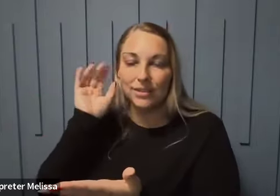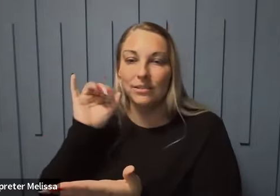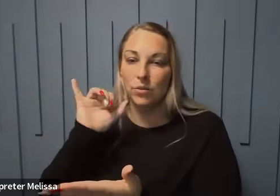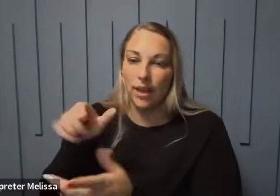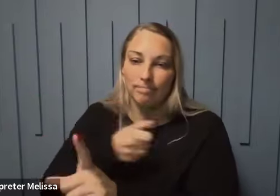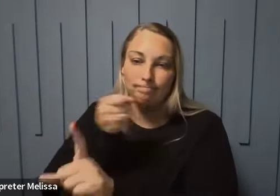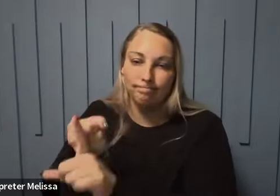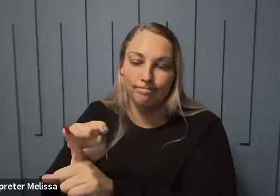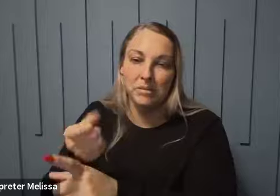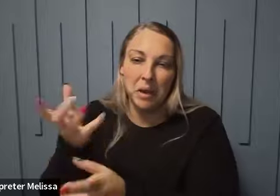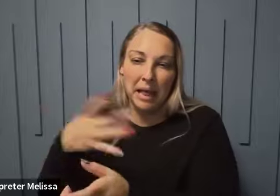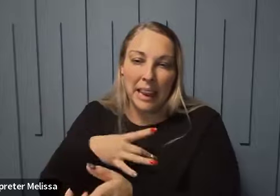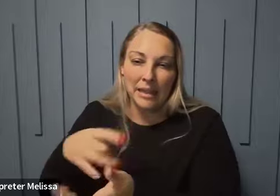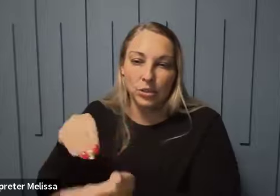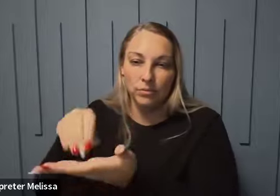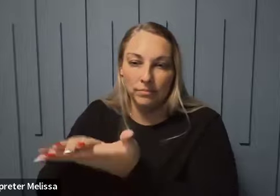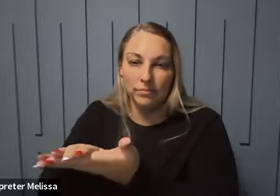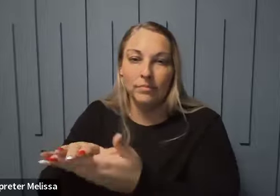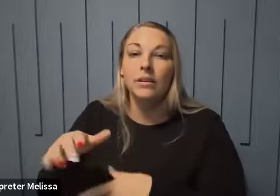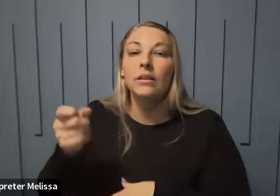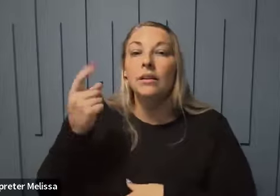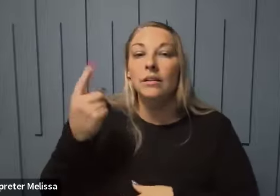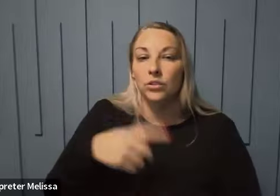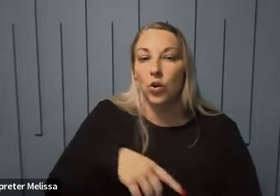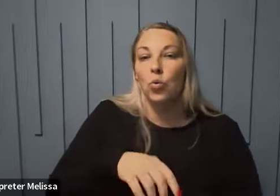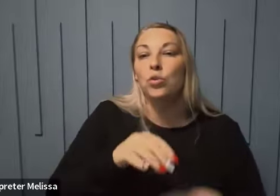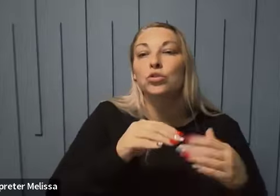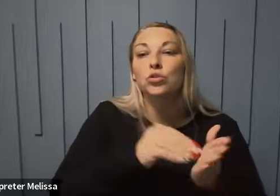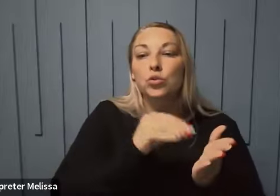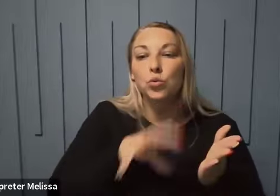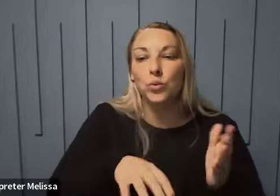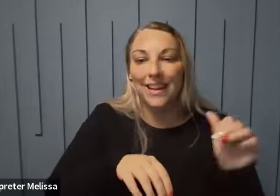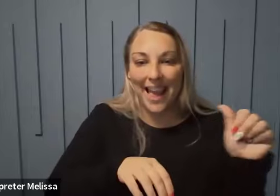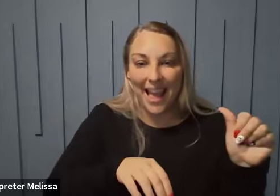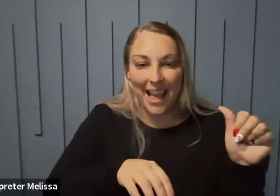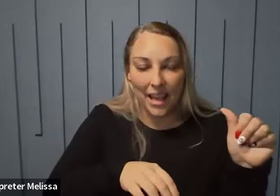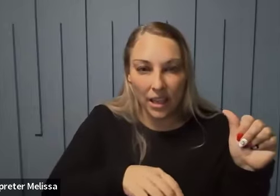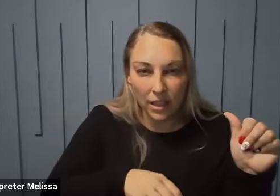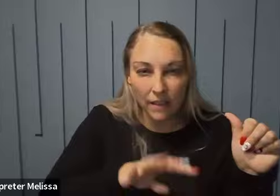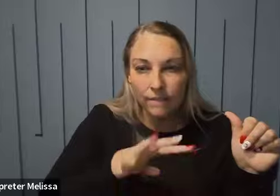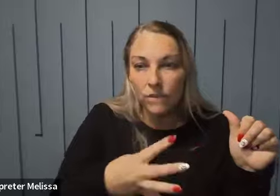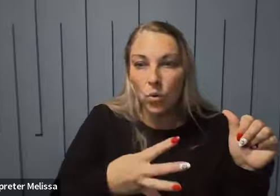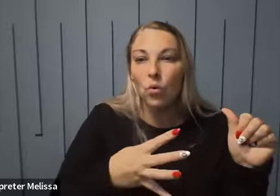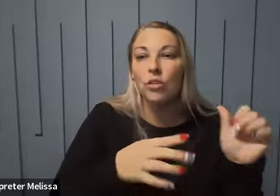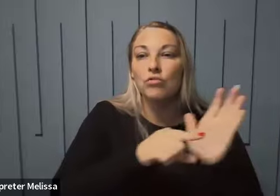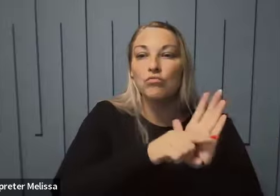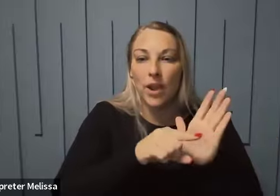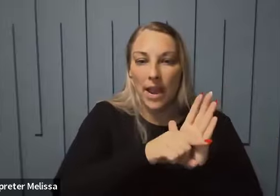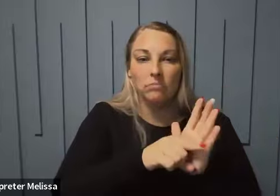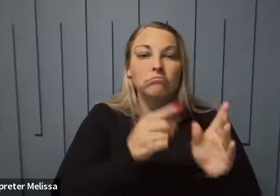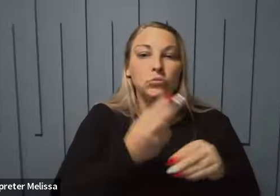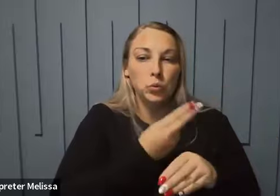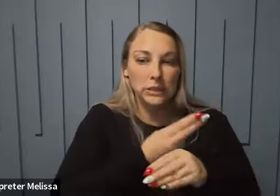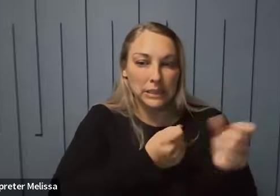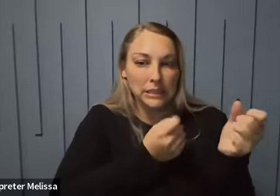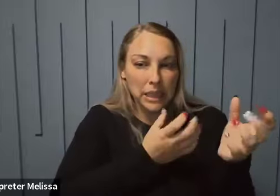in 4th grade was significantly behind. Now he had some sign language, he was using American Sign Language, but